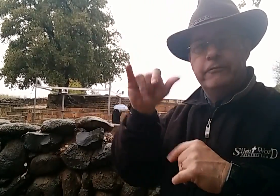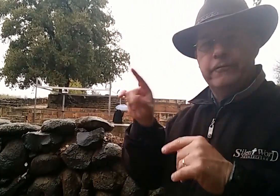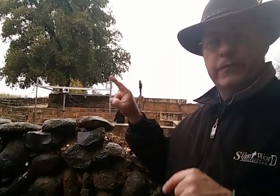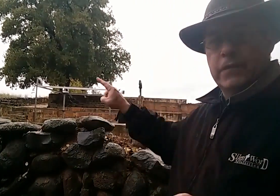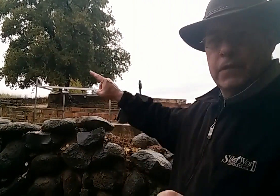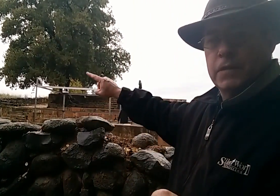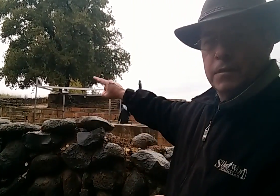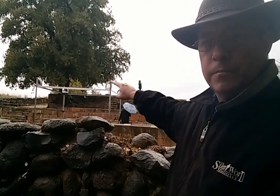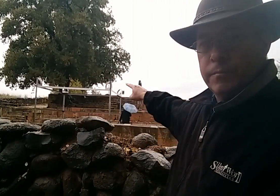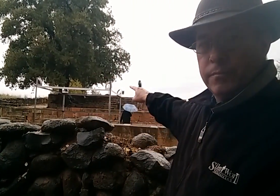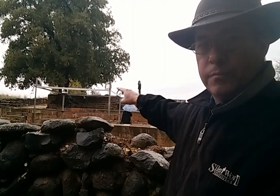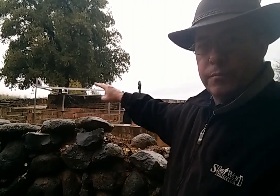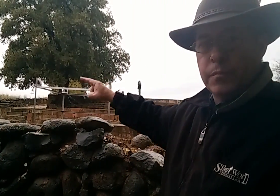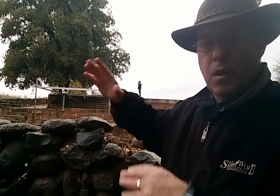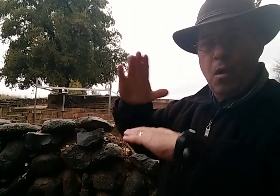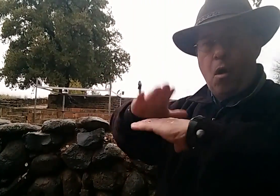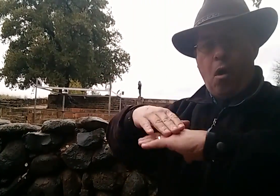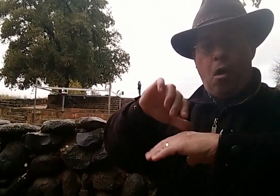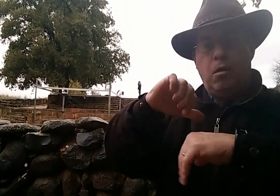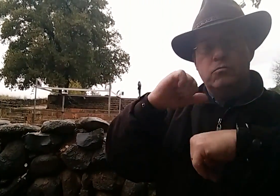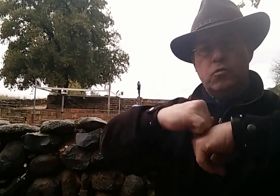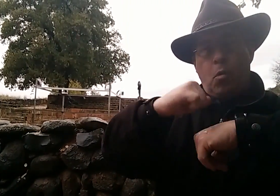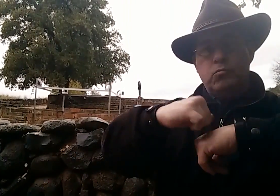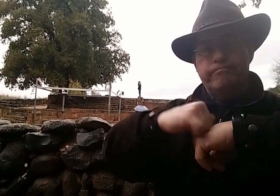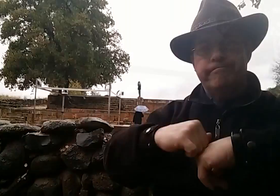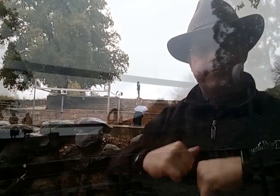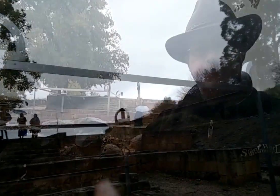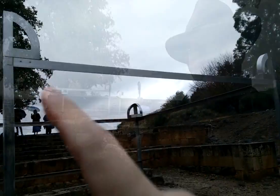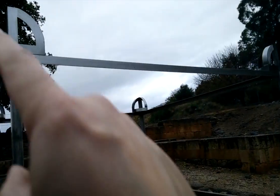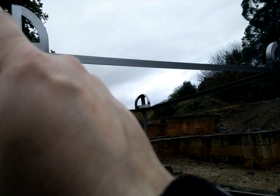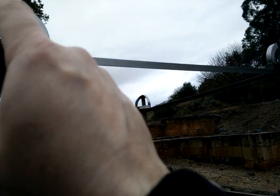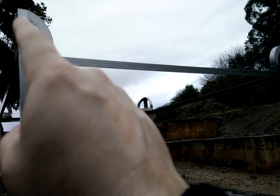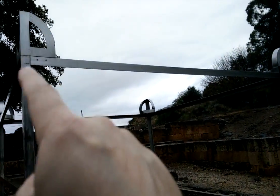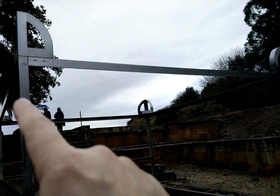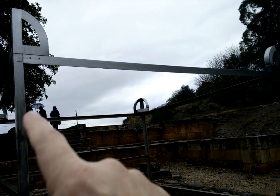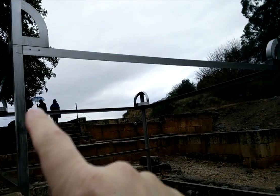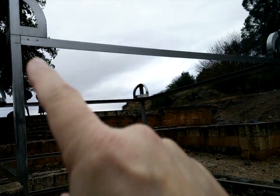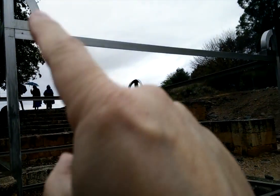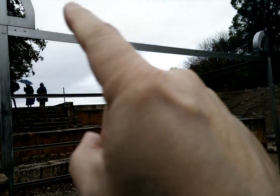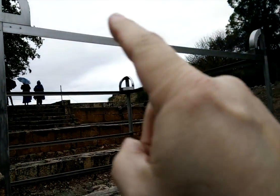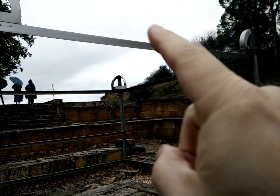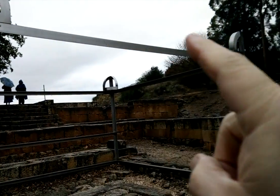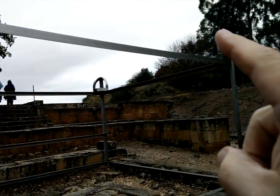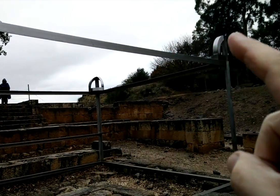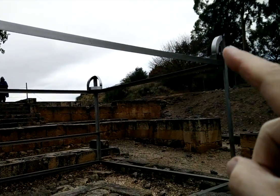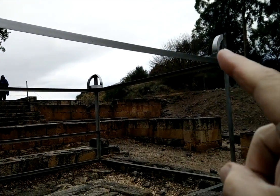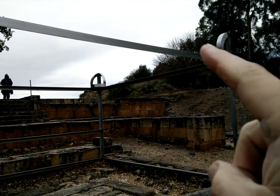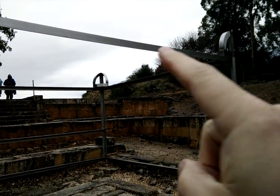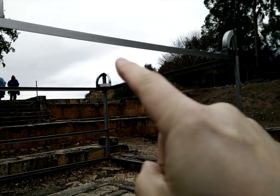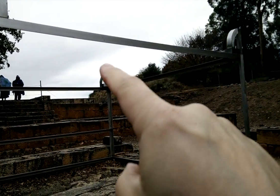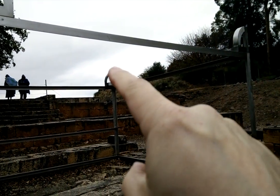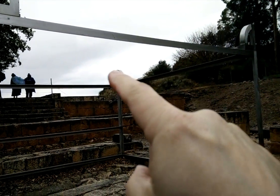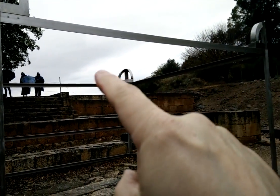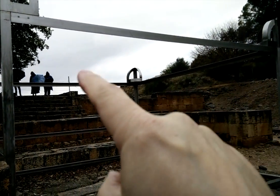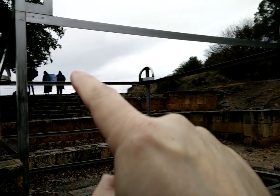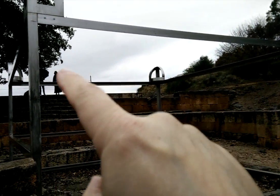location where the four-horned altar was, and then where the calf was. Here again, a closer view of